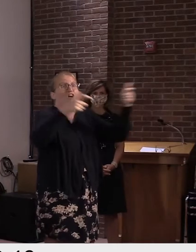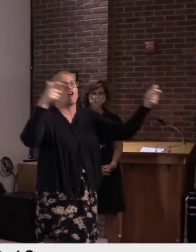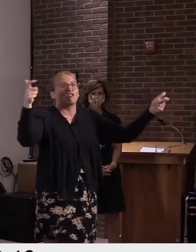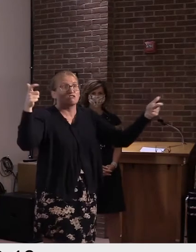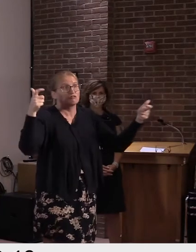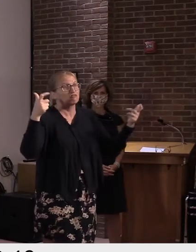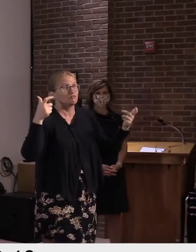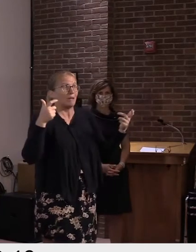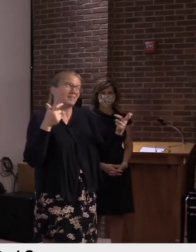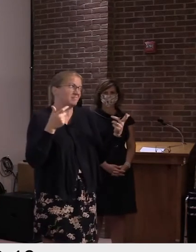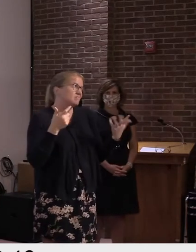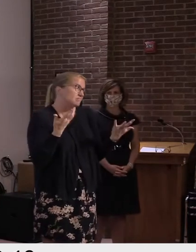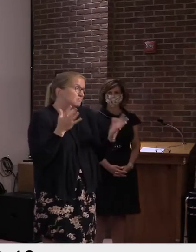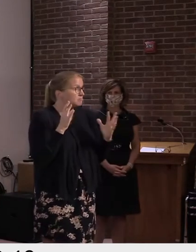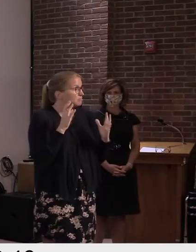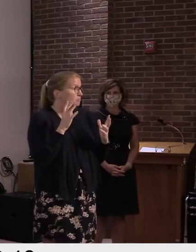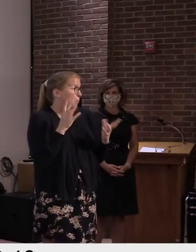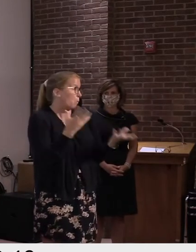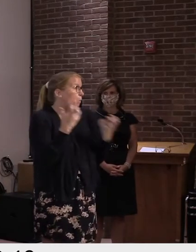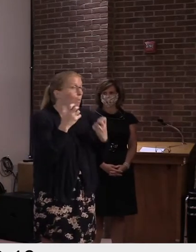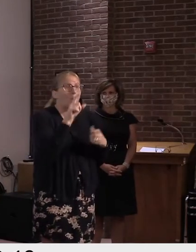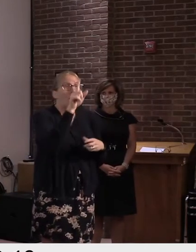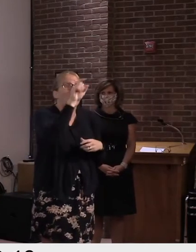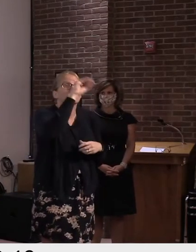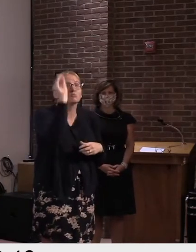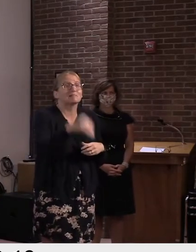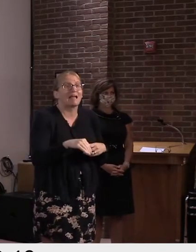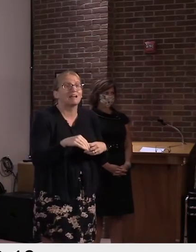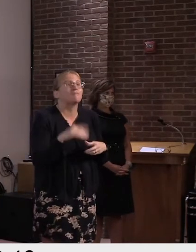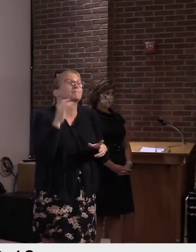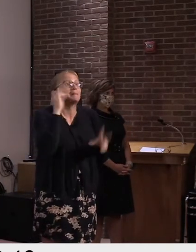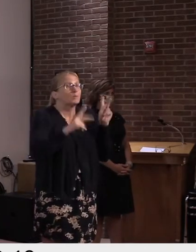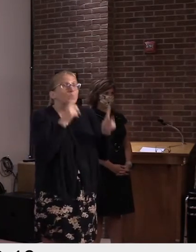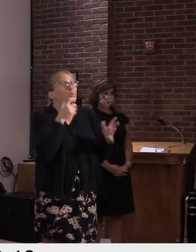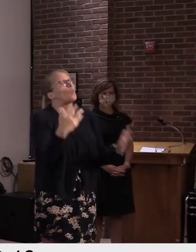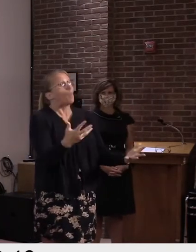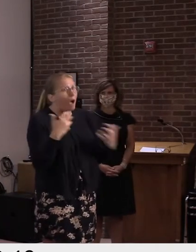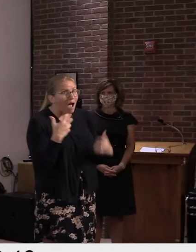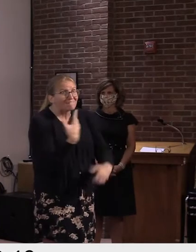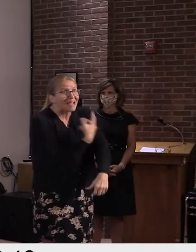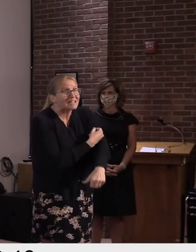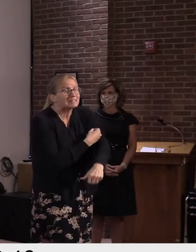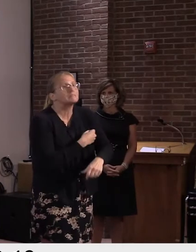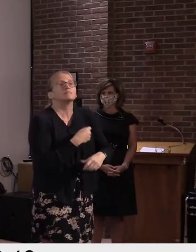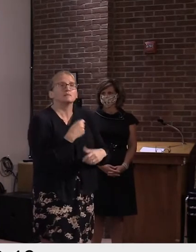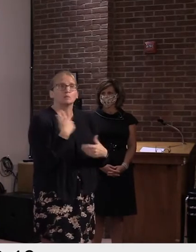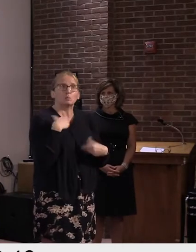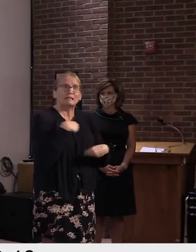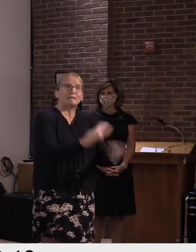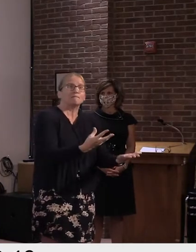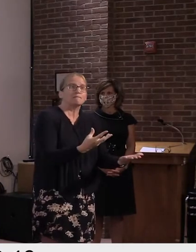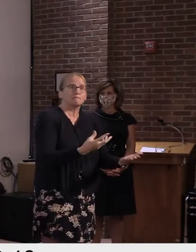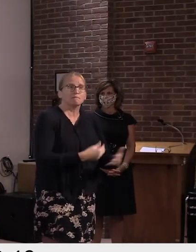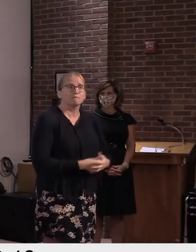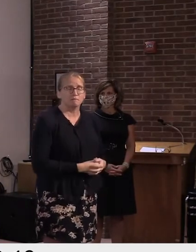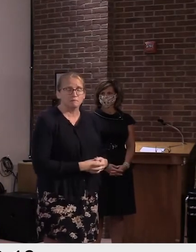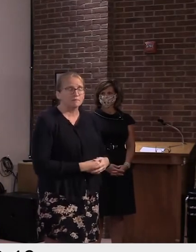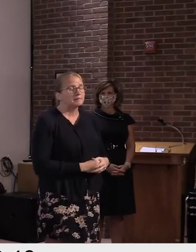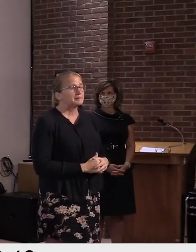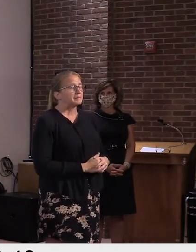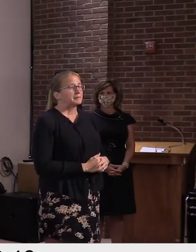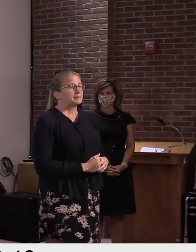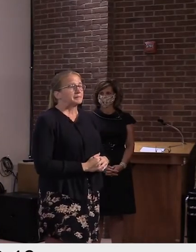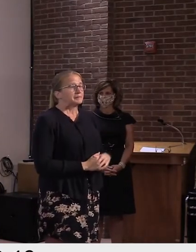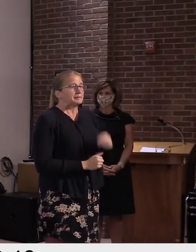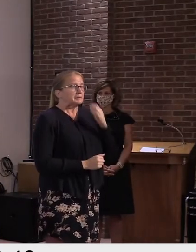be 100% of those who would like to have the vaccine should be able to access it. Again,